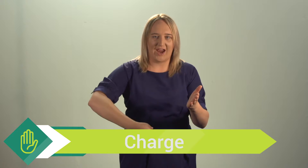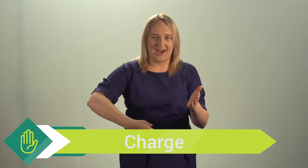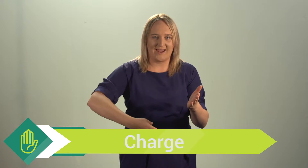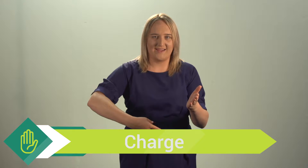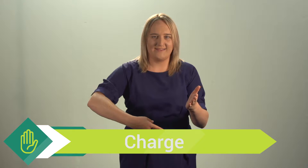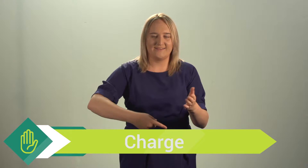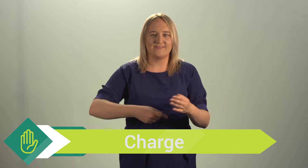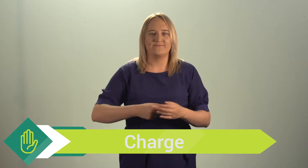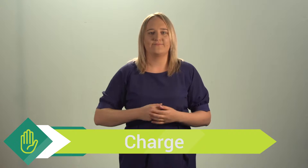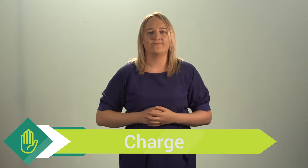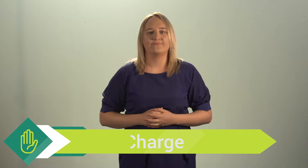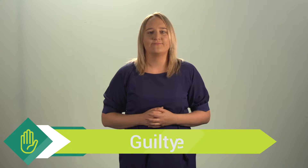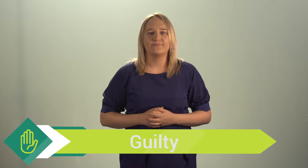Charge.